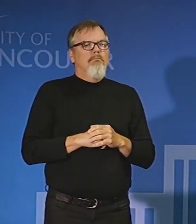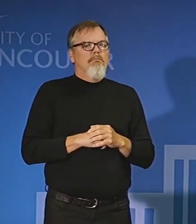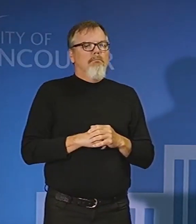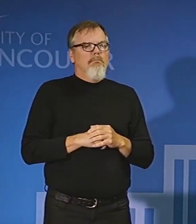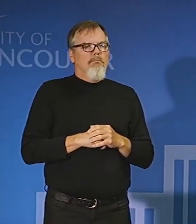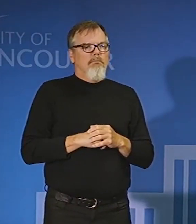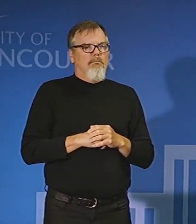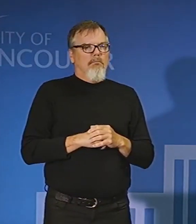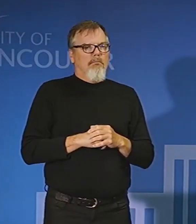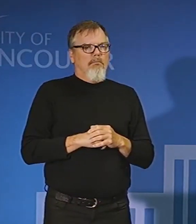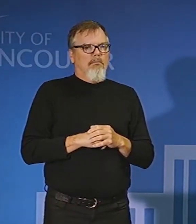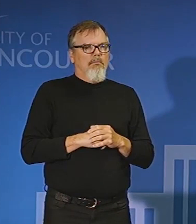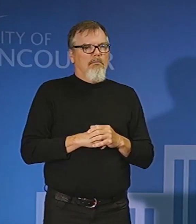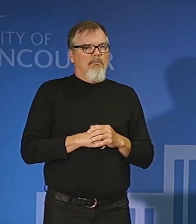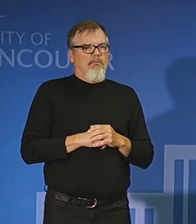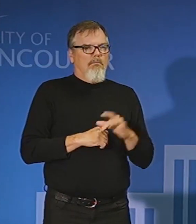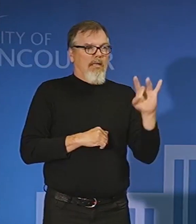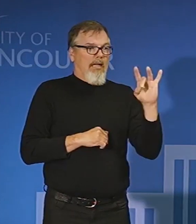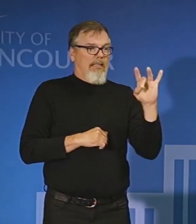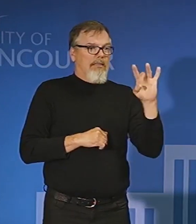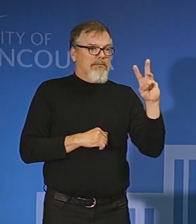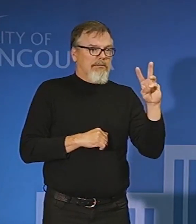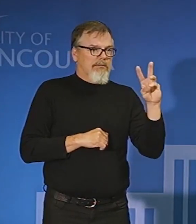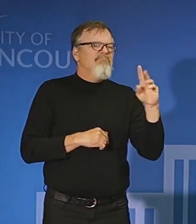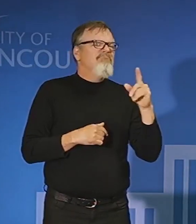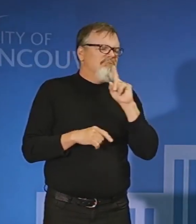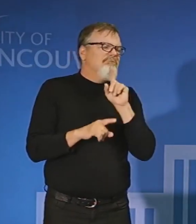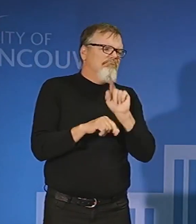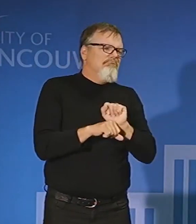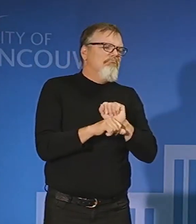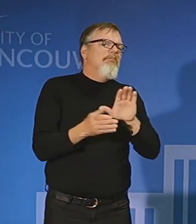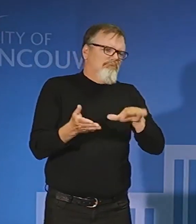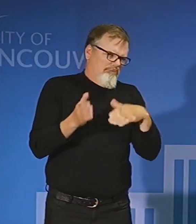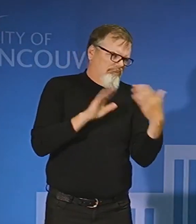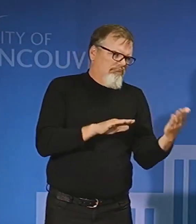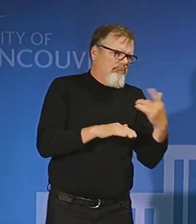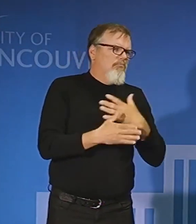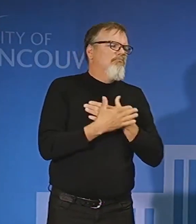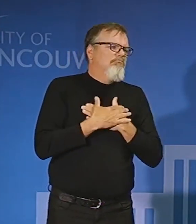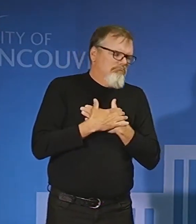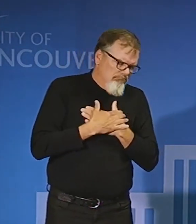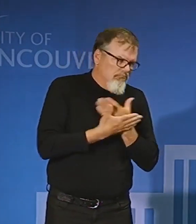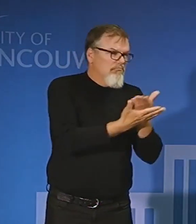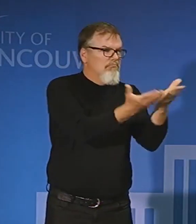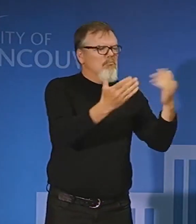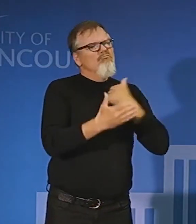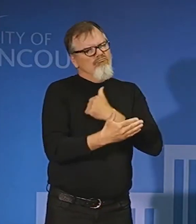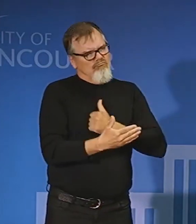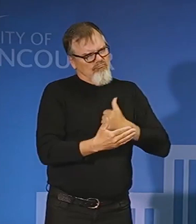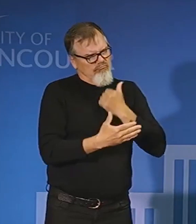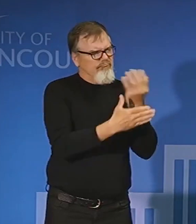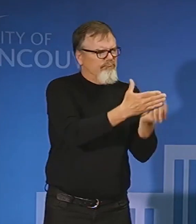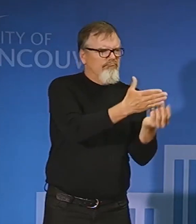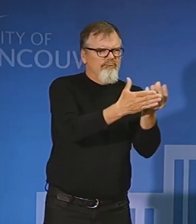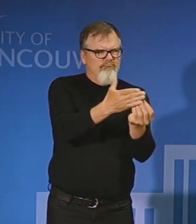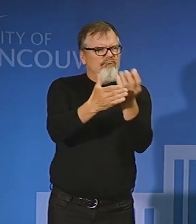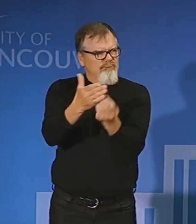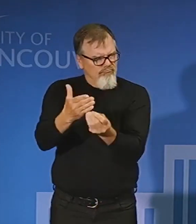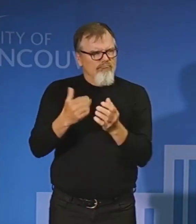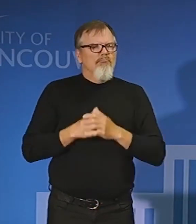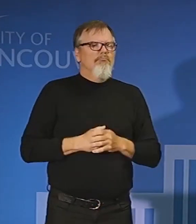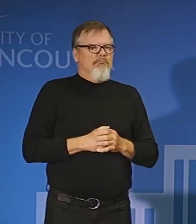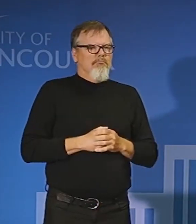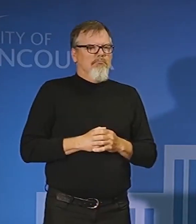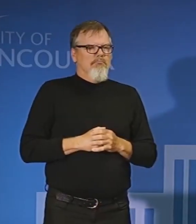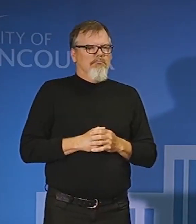condolences also go to the families of those who have died. 2/3 of our deaths have been among residents of long-term care facilities. And